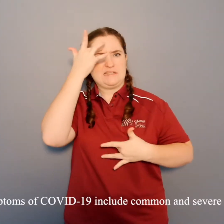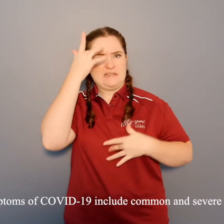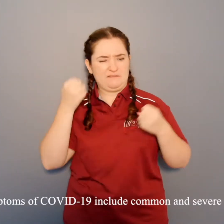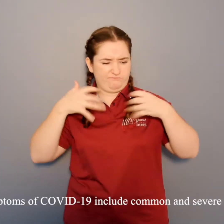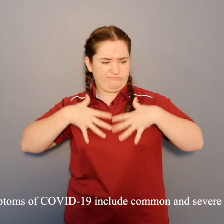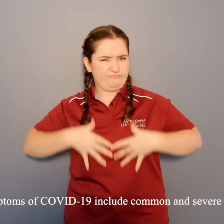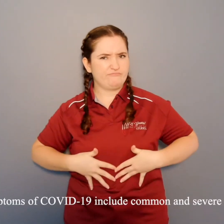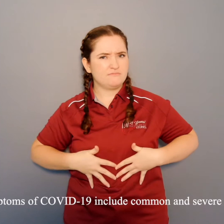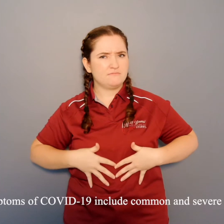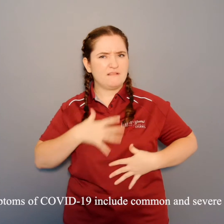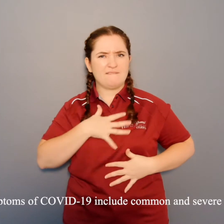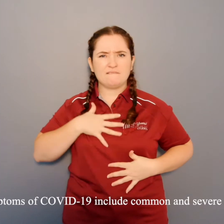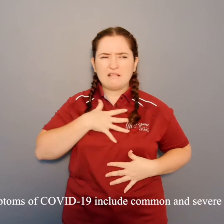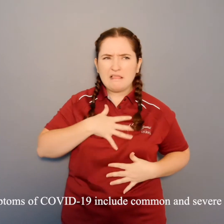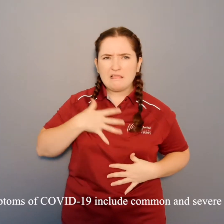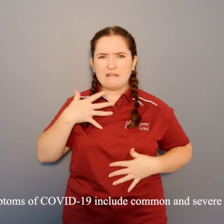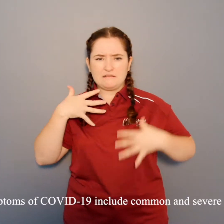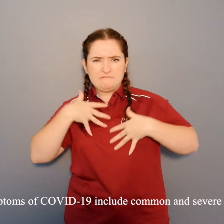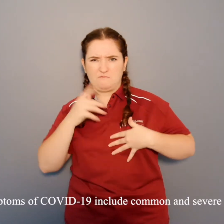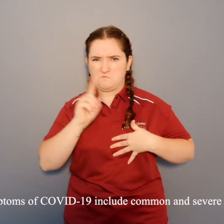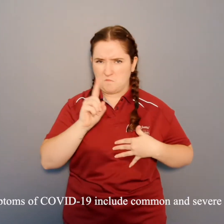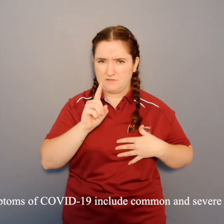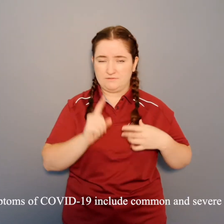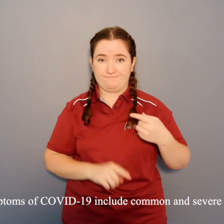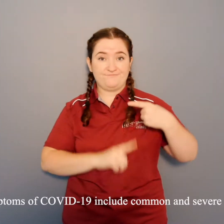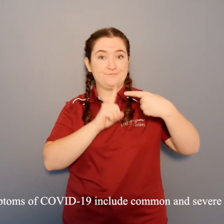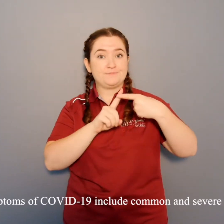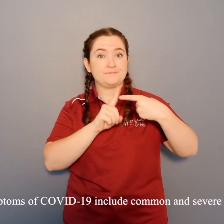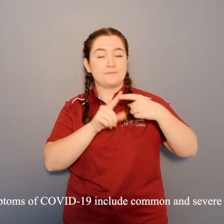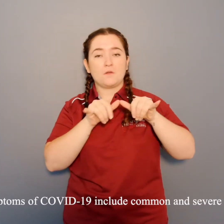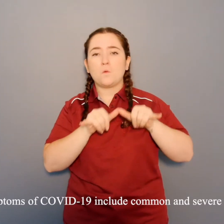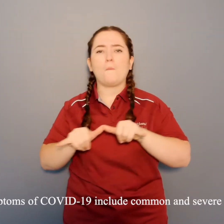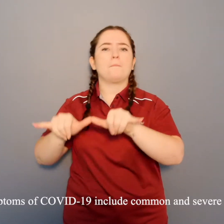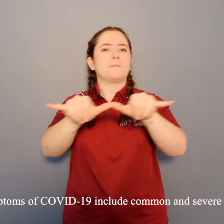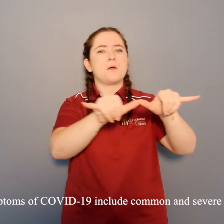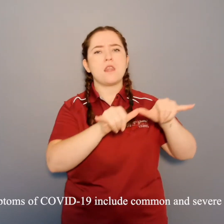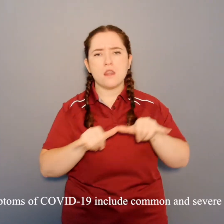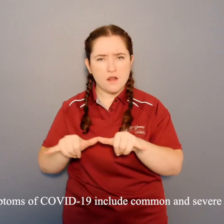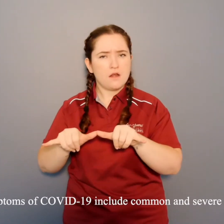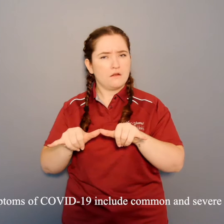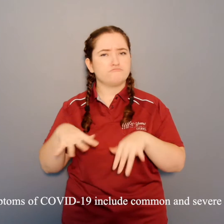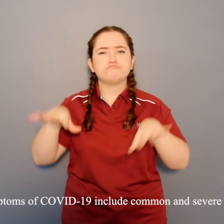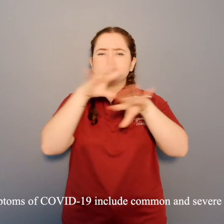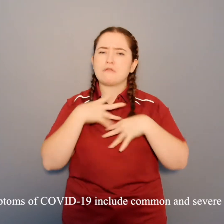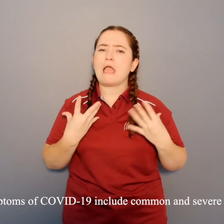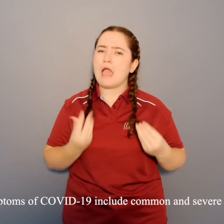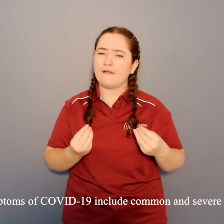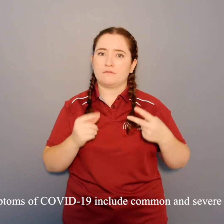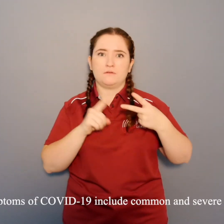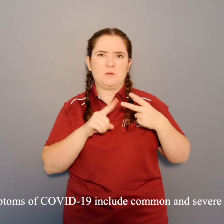So what are the symptoms of COVID-19? Well, they include the common symptoms,